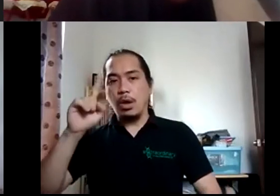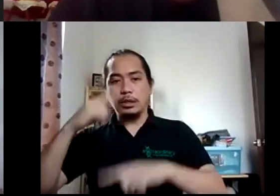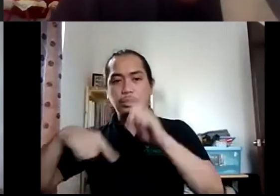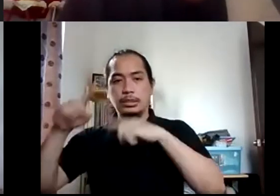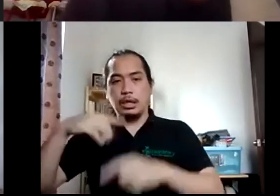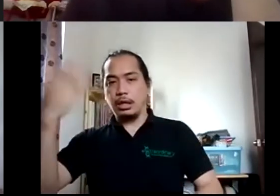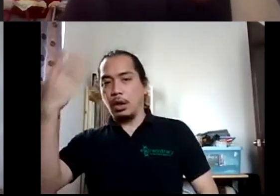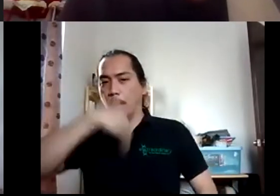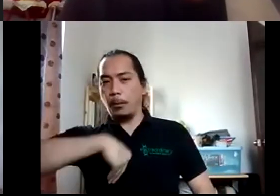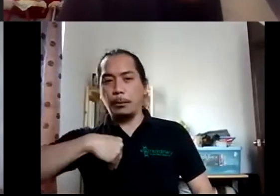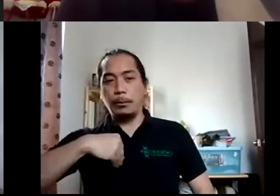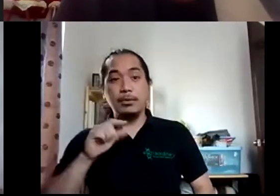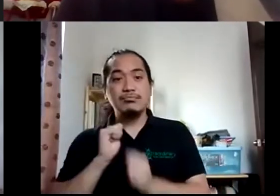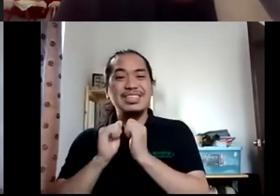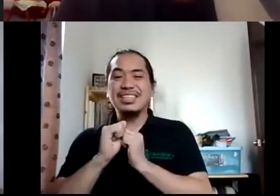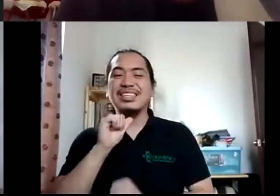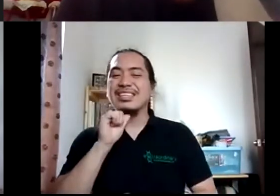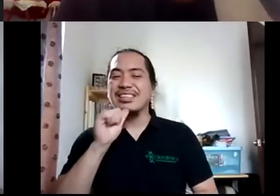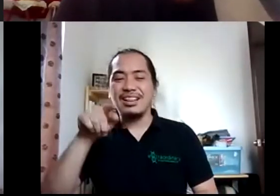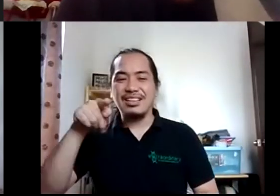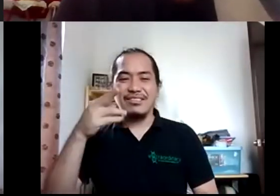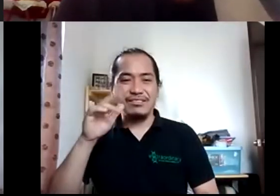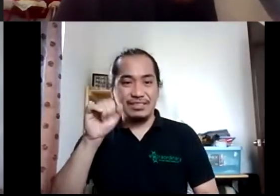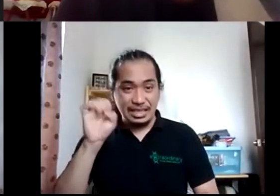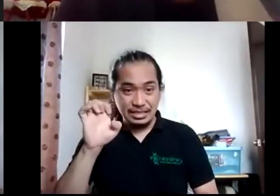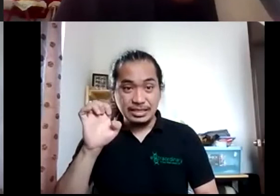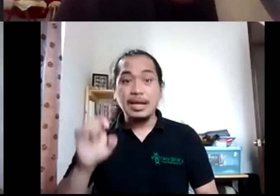our adjectives are mostly on our facial expression.